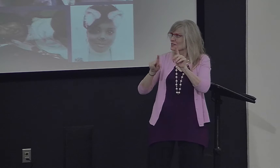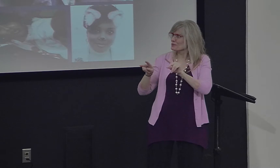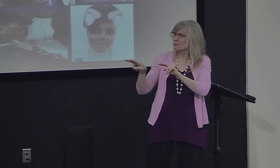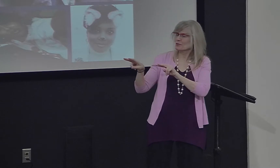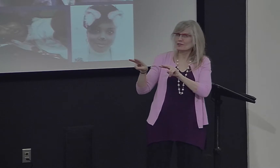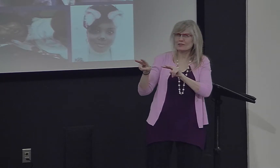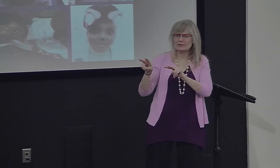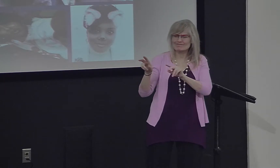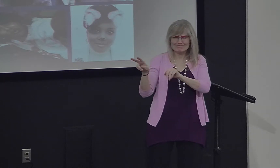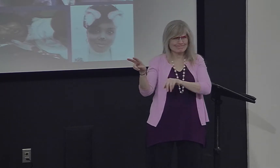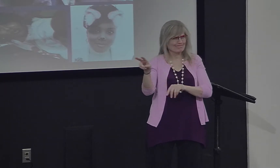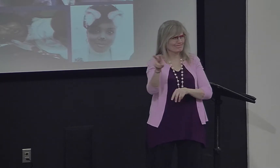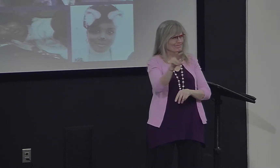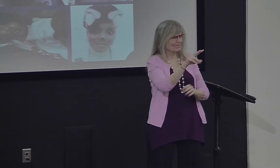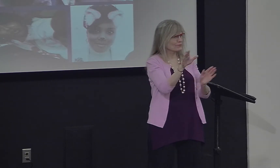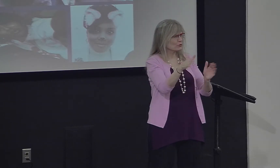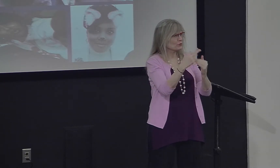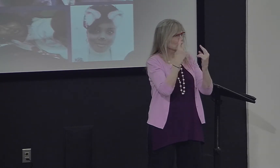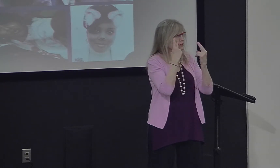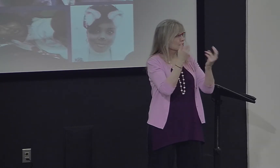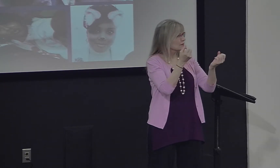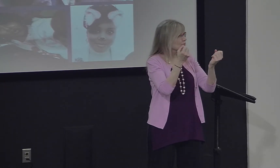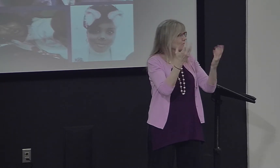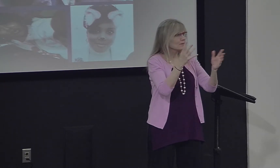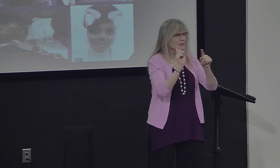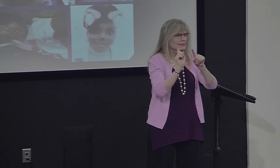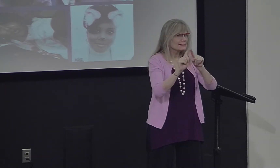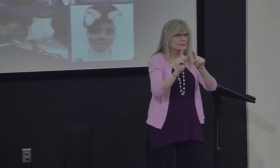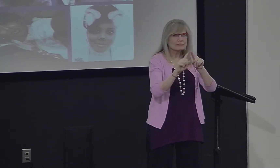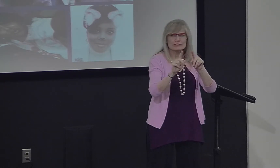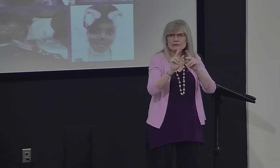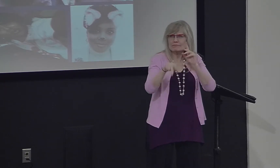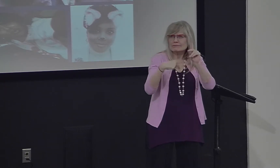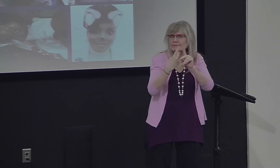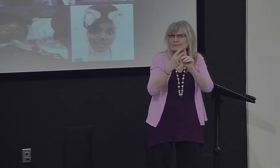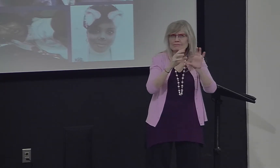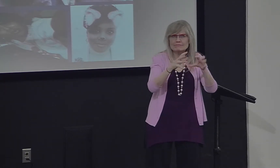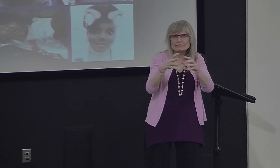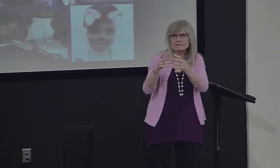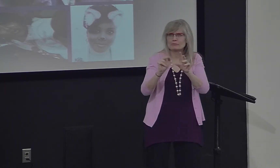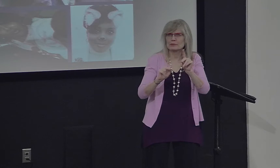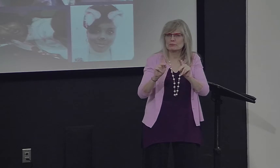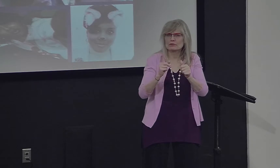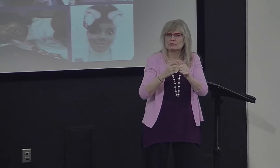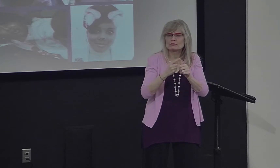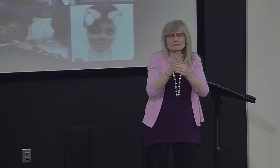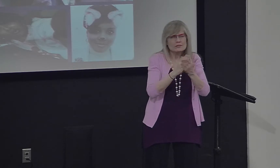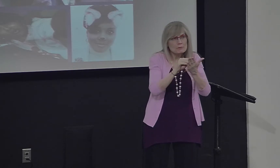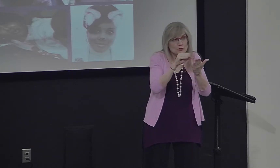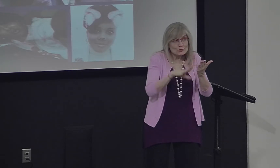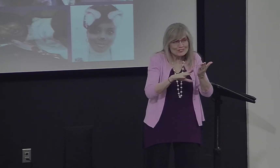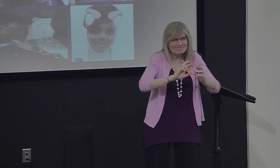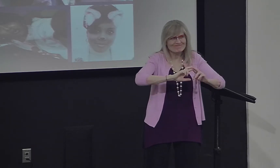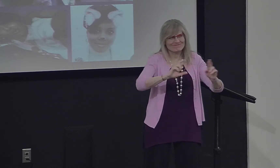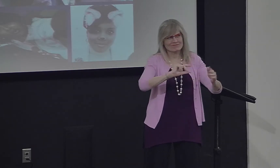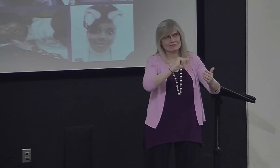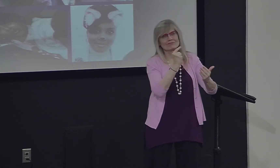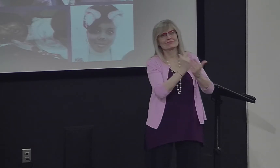First off, this is a full house. I see people from so many different